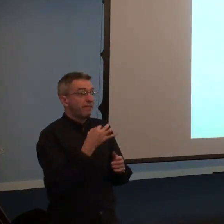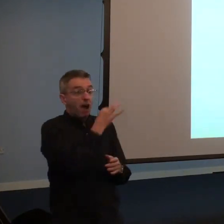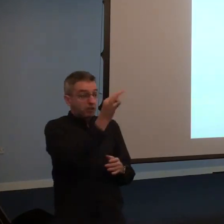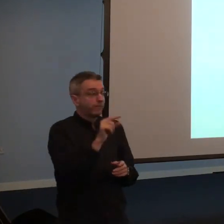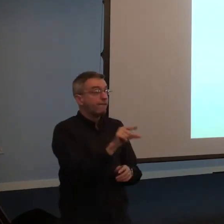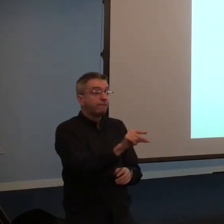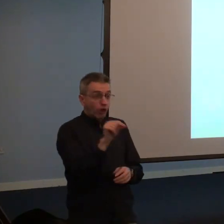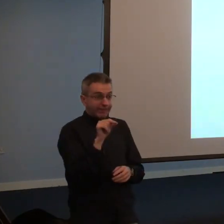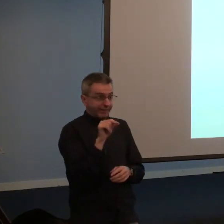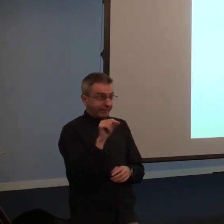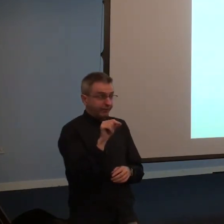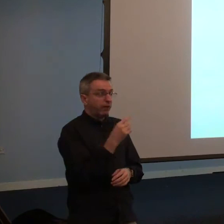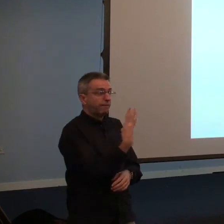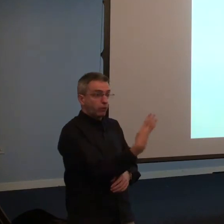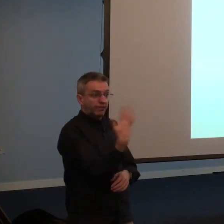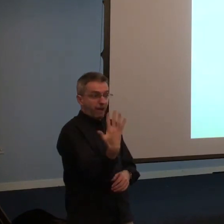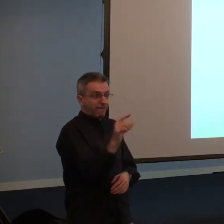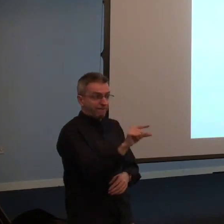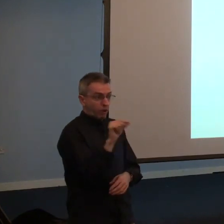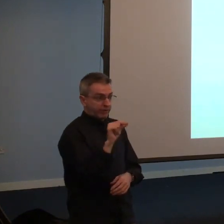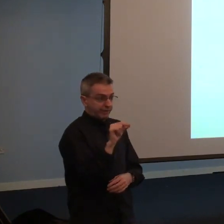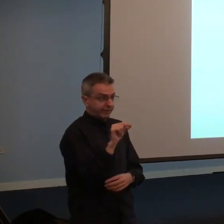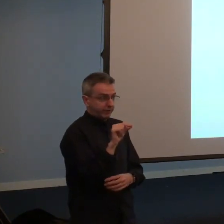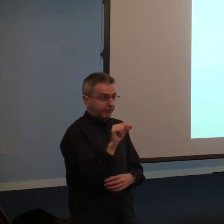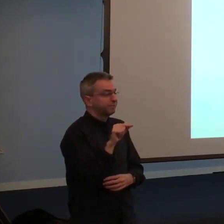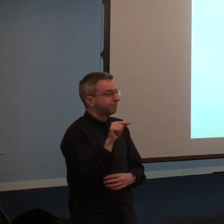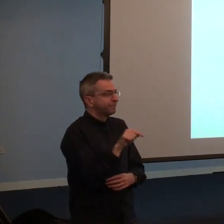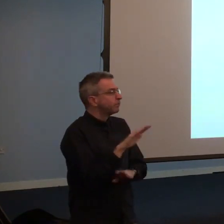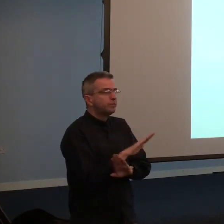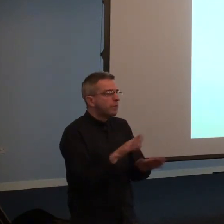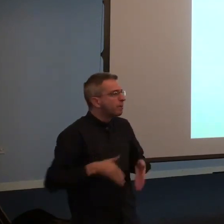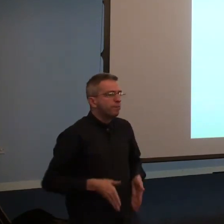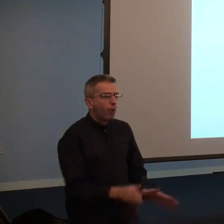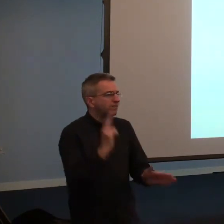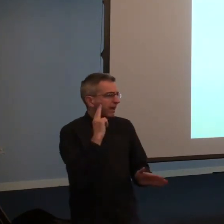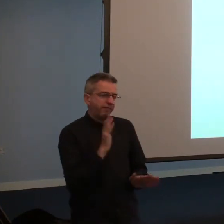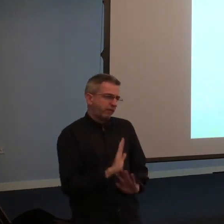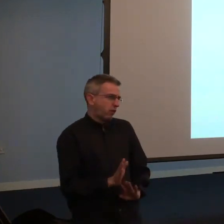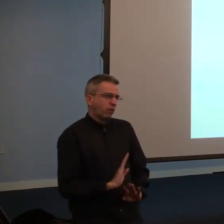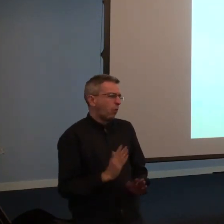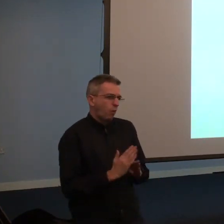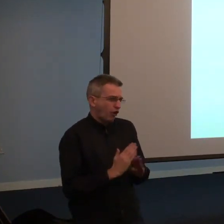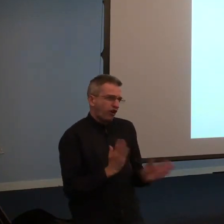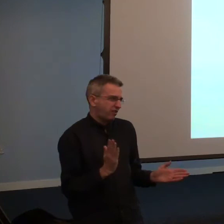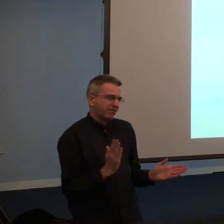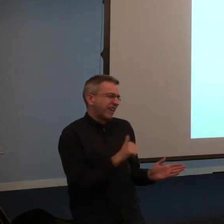In Kansas, this was a volunteer who, they had 45 volunteers actually. And these are not people who were born